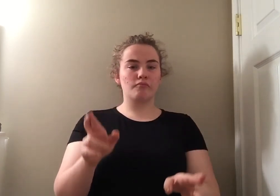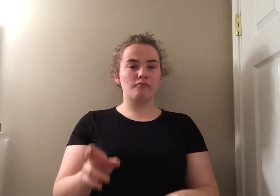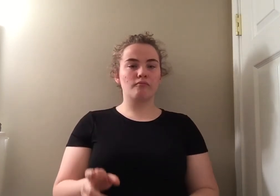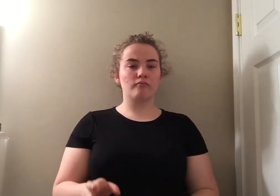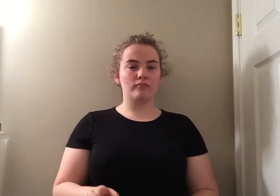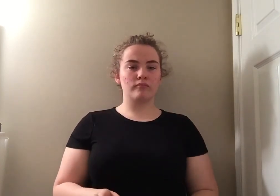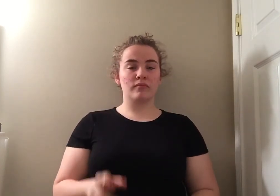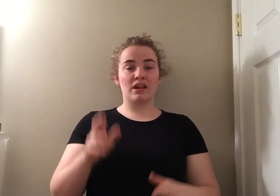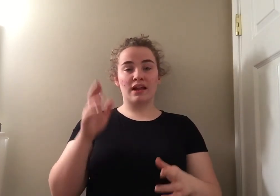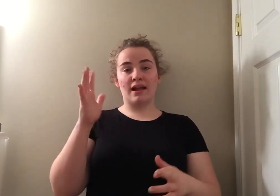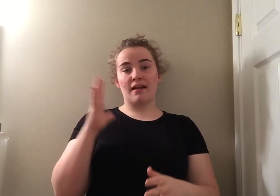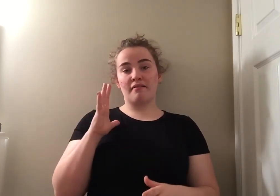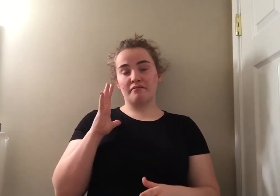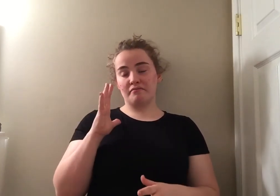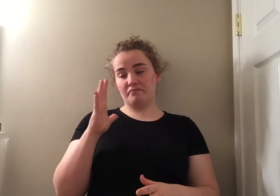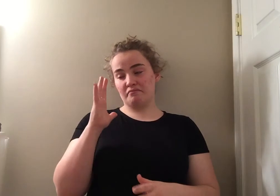5 seconds. Finish up your last thought.